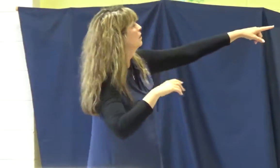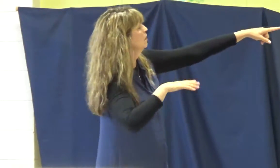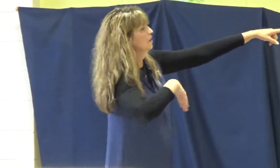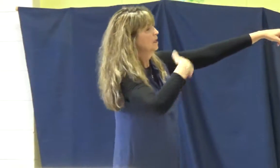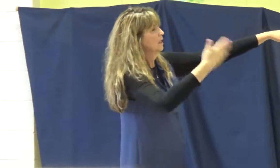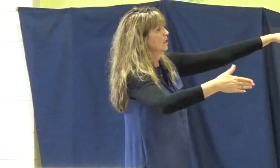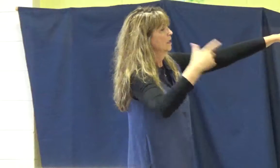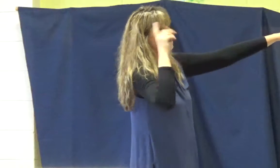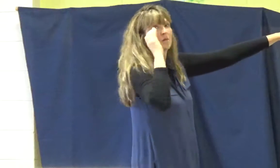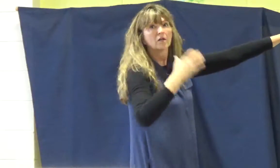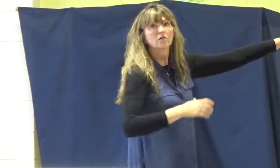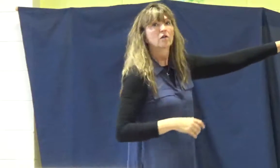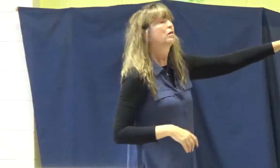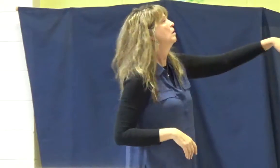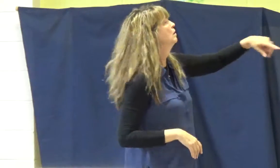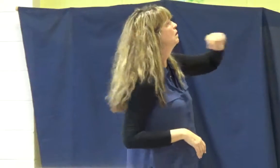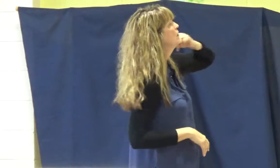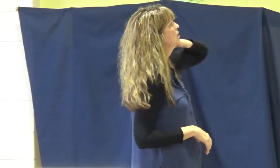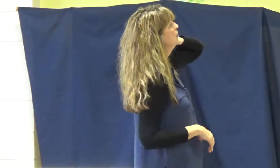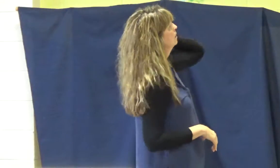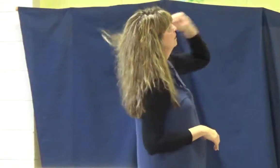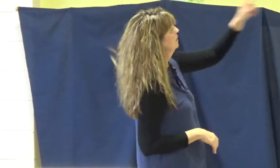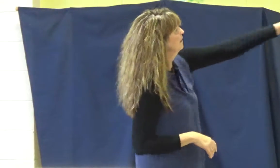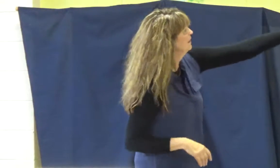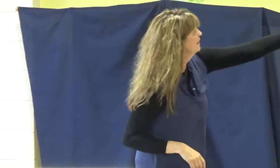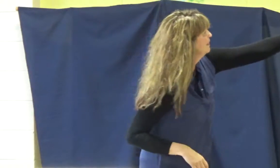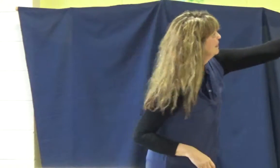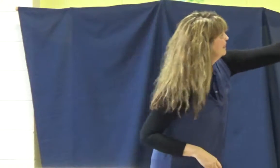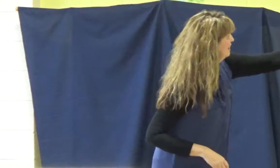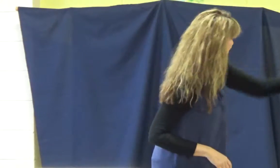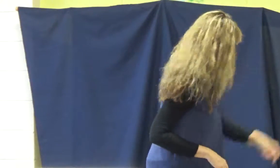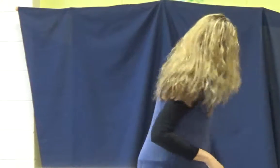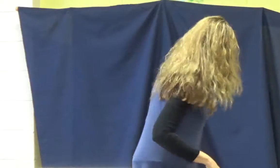so, can we see the next slide? Right there.